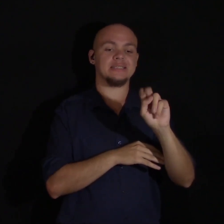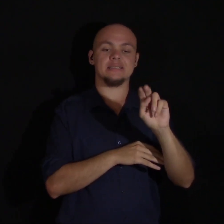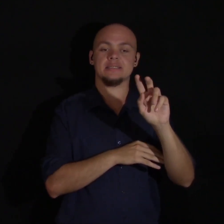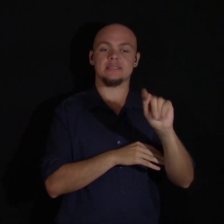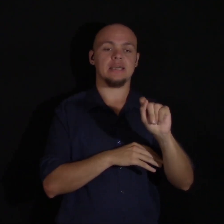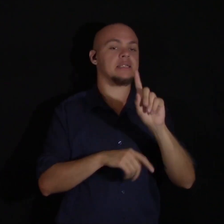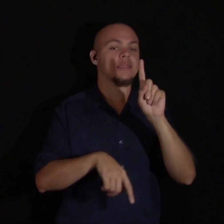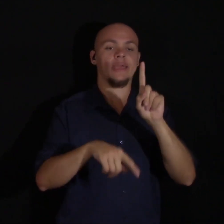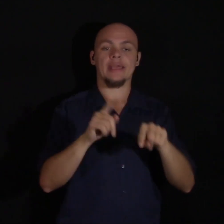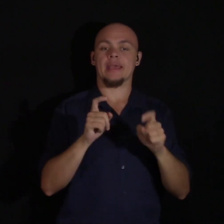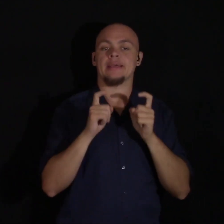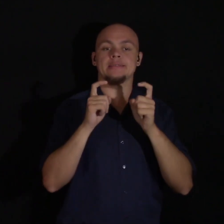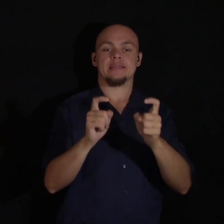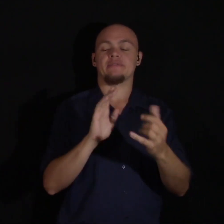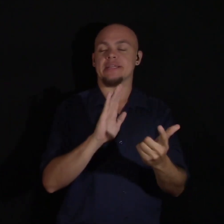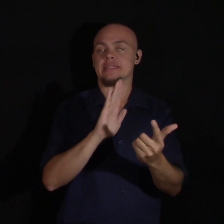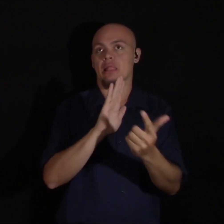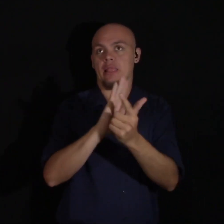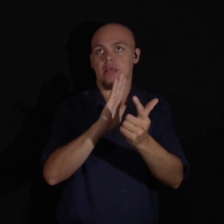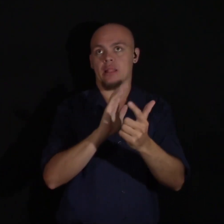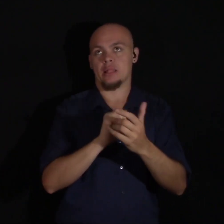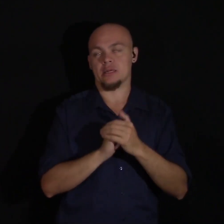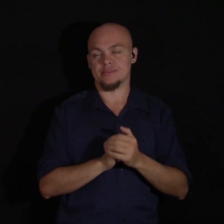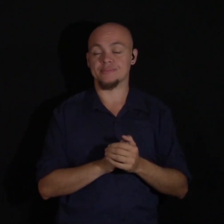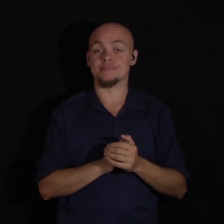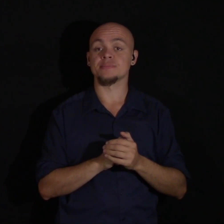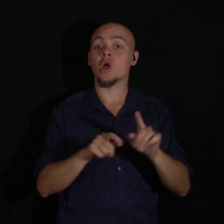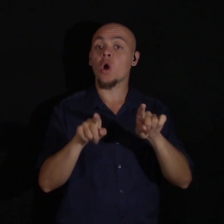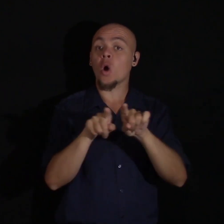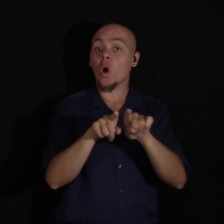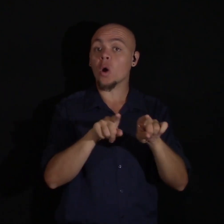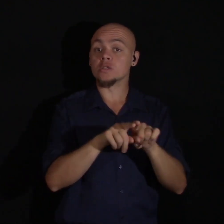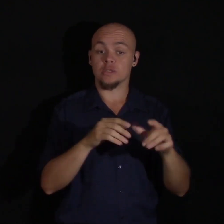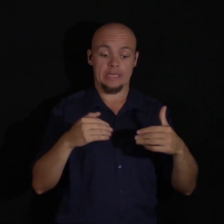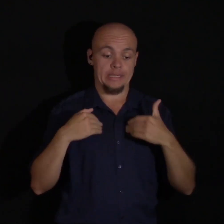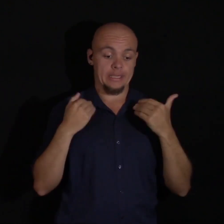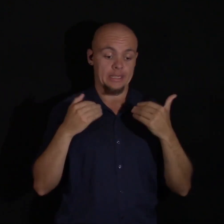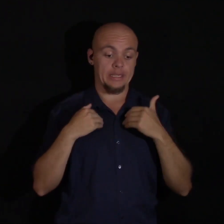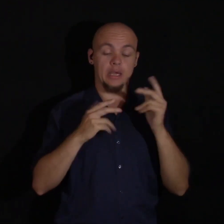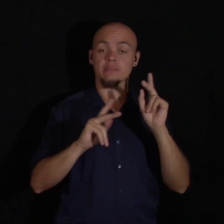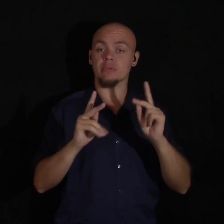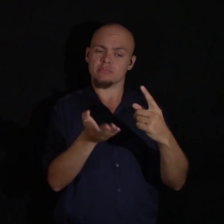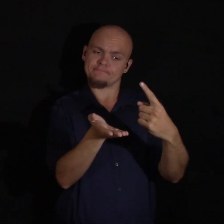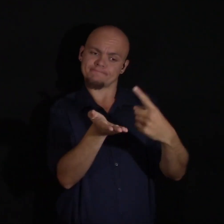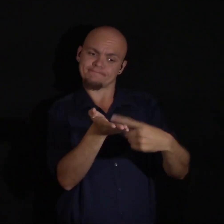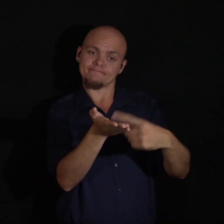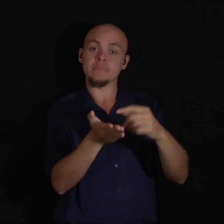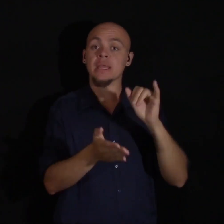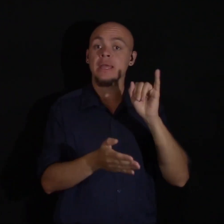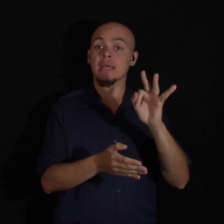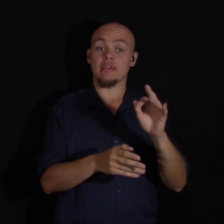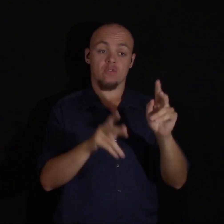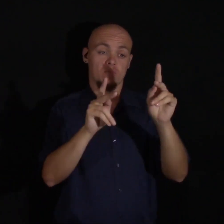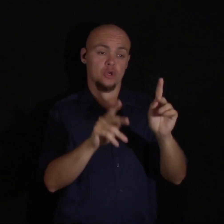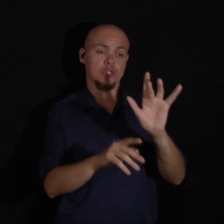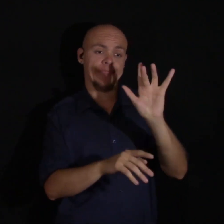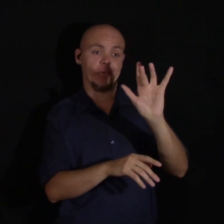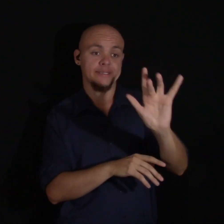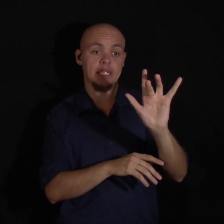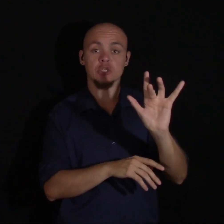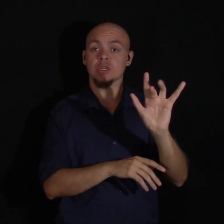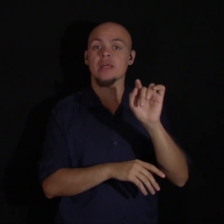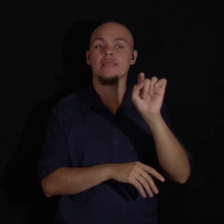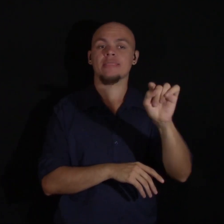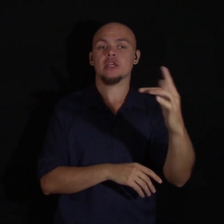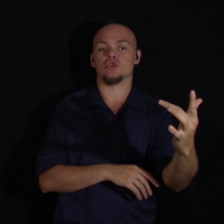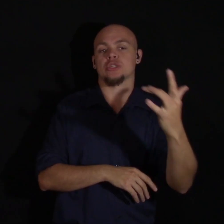That is illegal. Also, talk to young people. Make sure that they know if you're touching someone, they should be touching